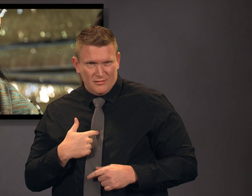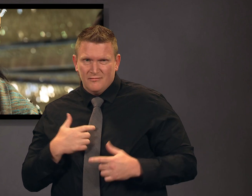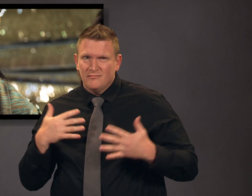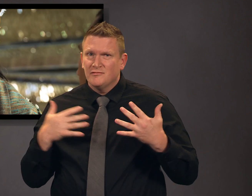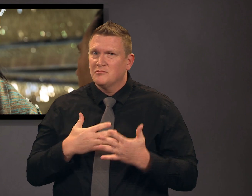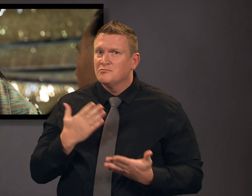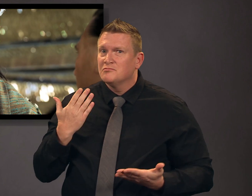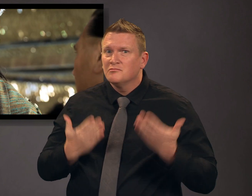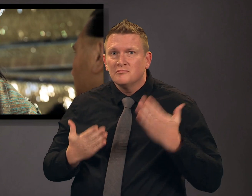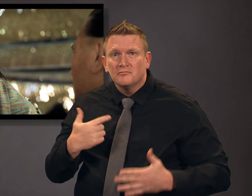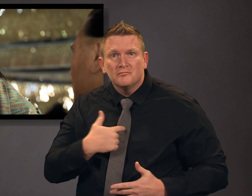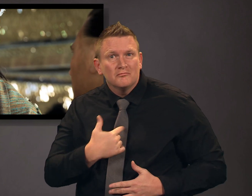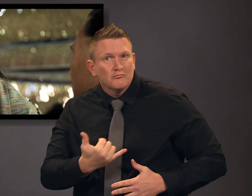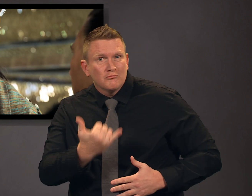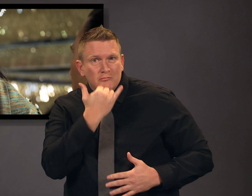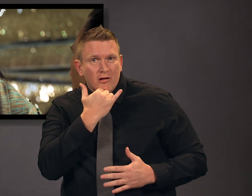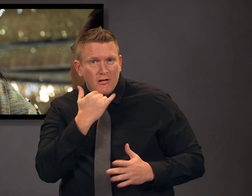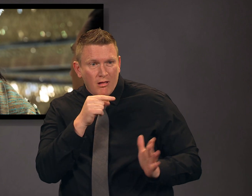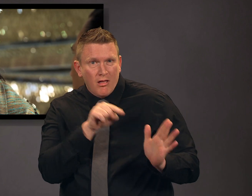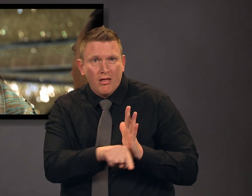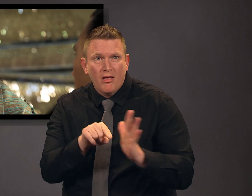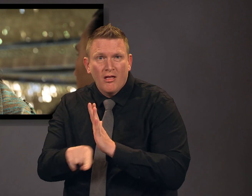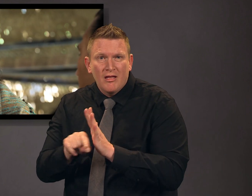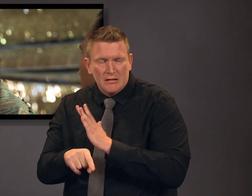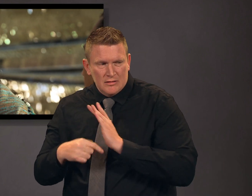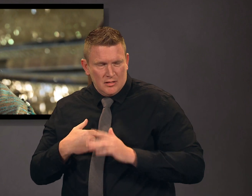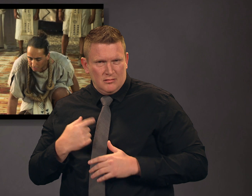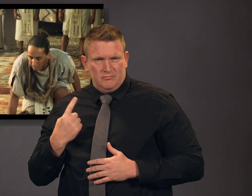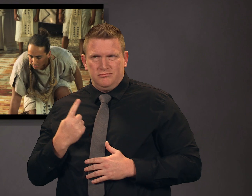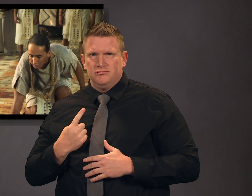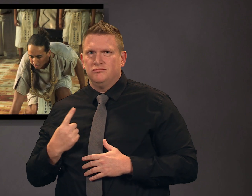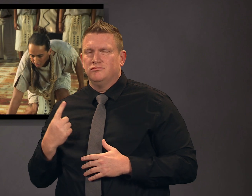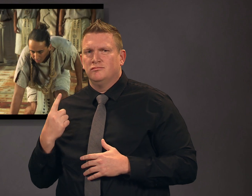But I fear that I have done wrong and slain my servants.